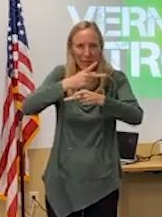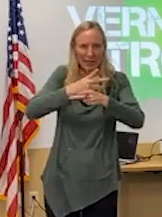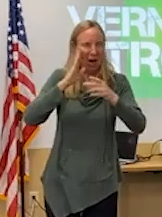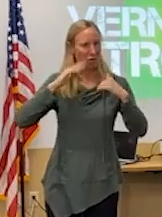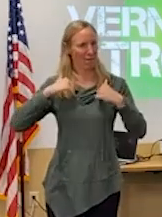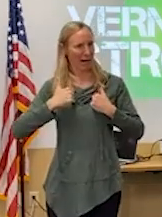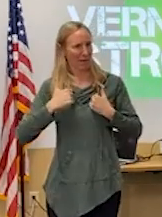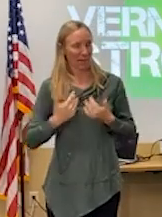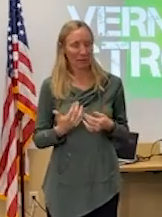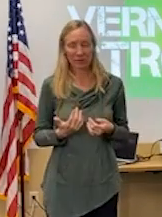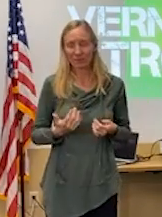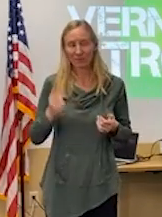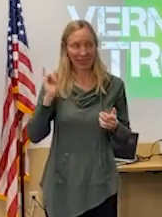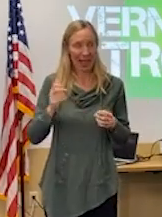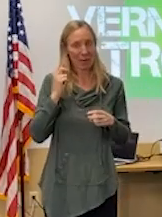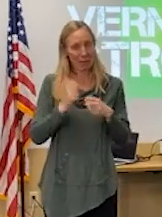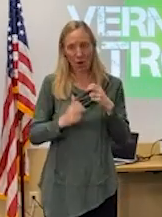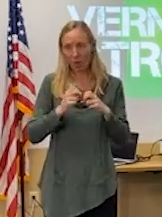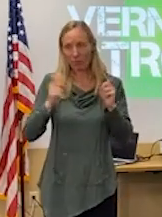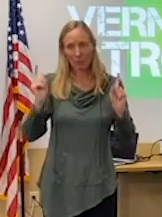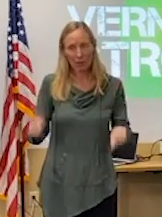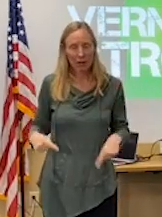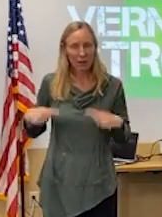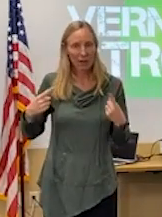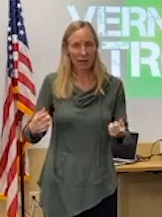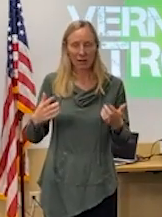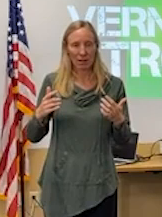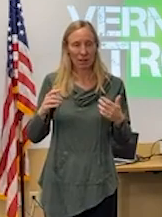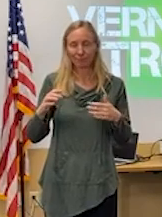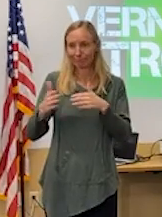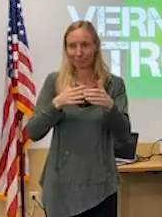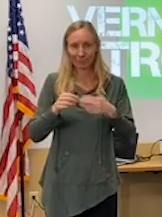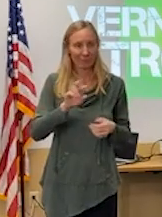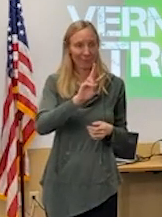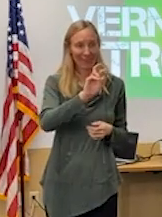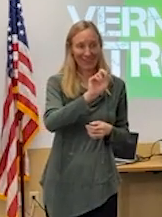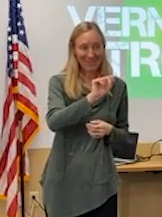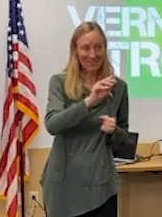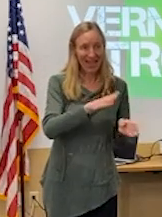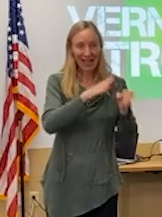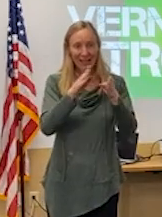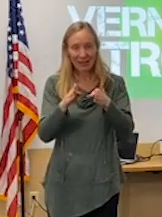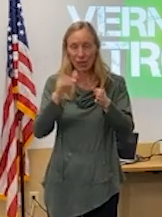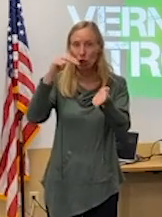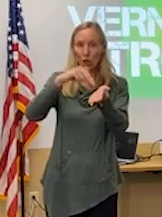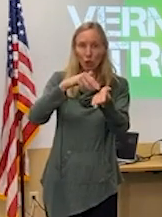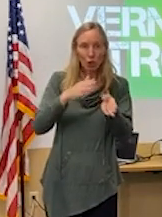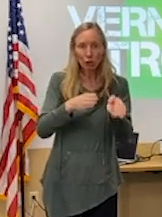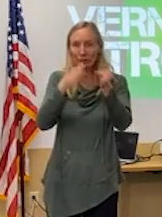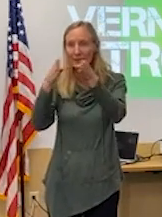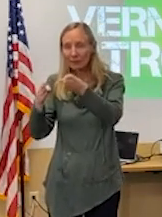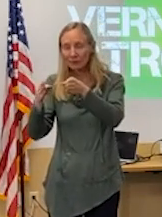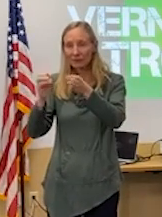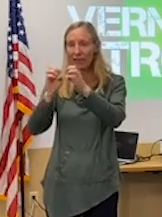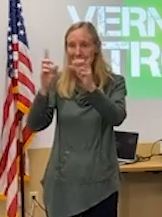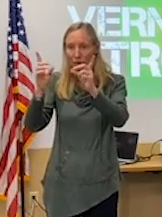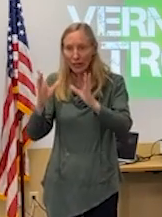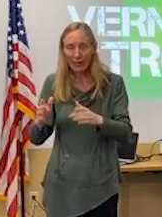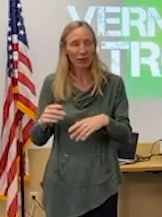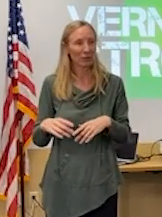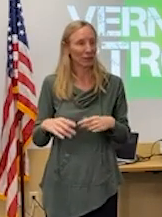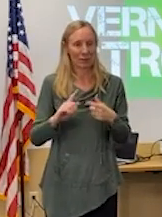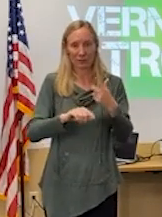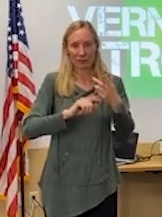plague us in many respects, and whether we're talking about veterinarians or we're talking about nurses, we're talking about